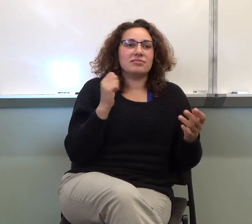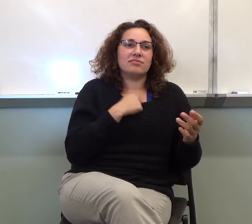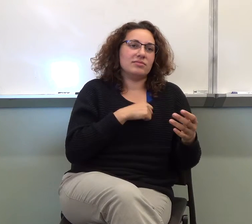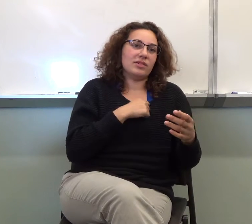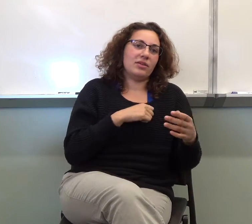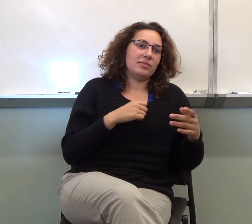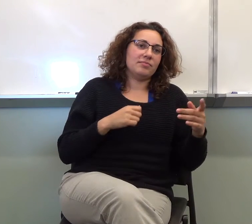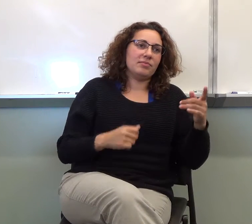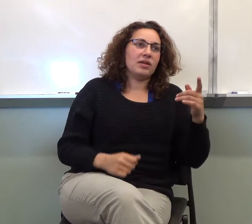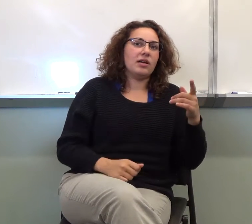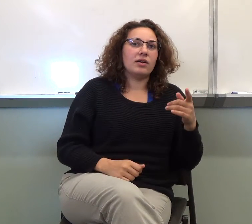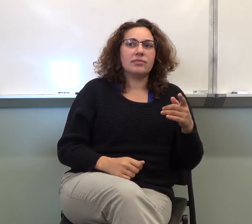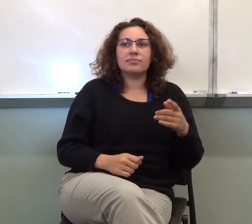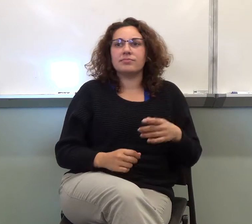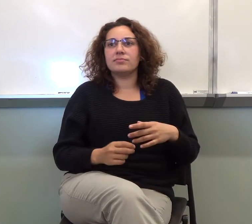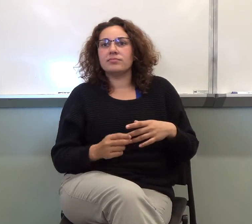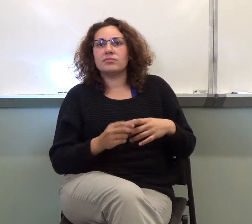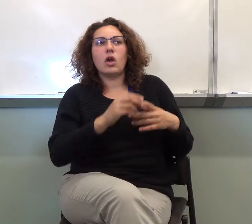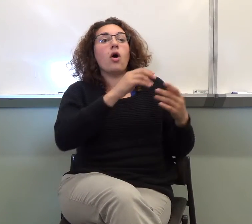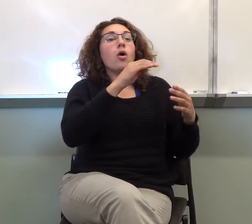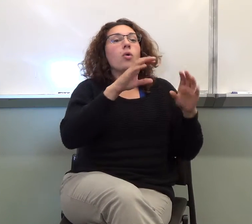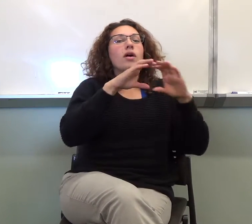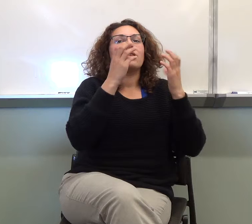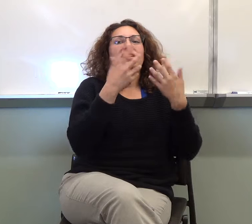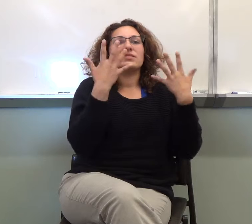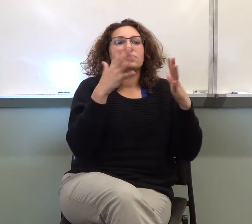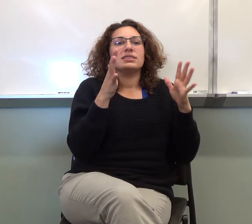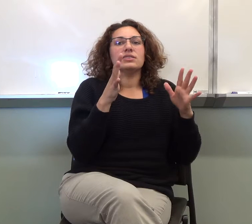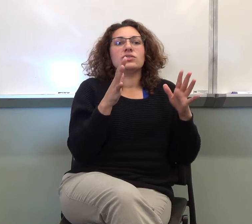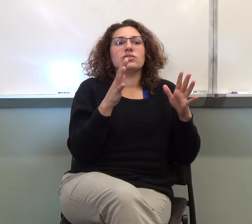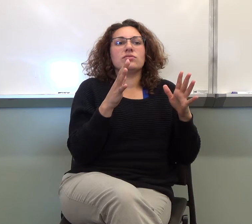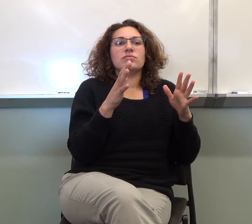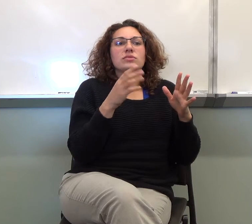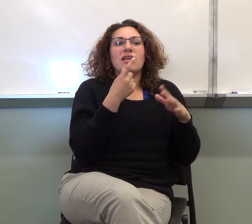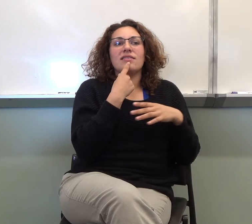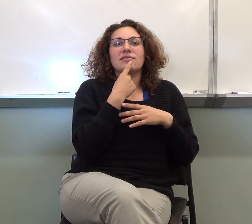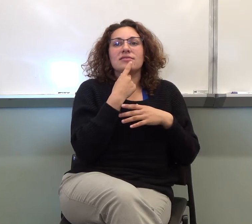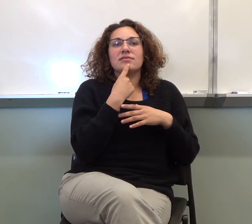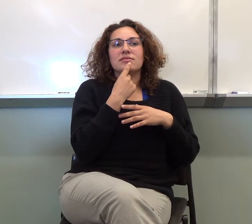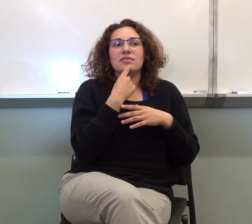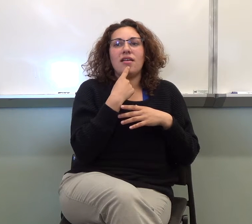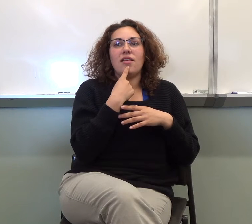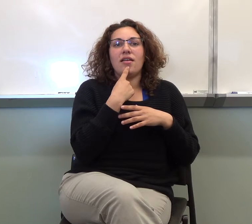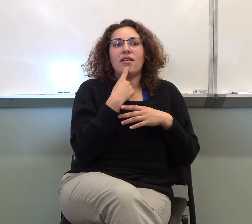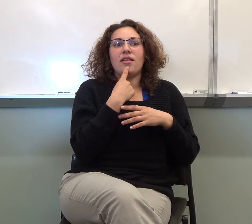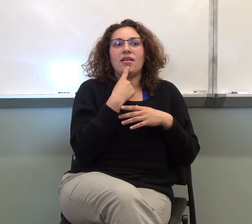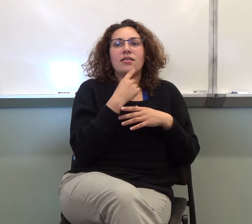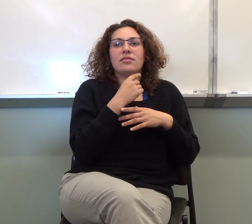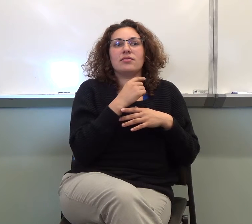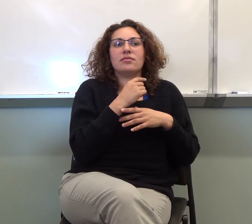final, some classes. When do you have a phone? I have a final like on the 6th. On the 6th.